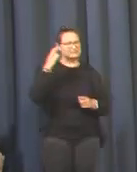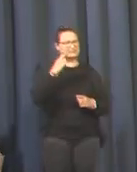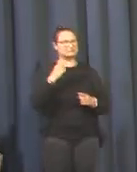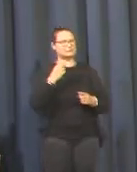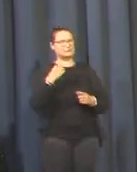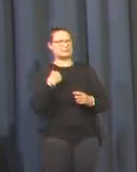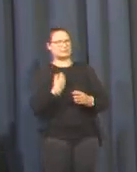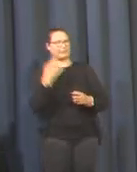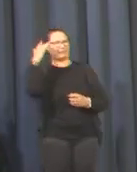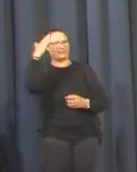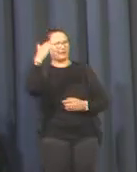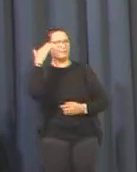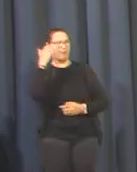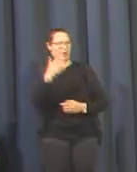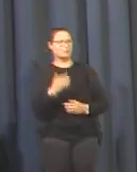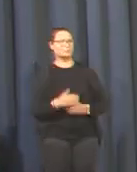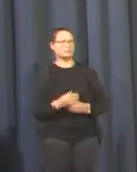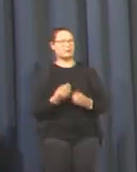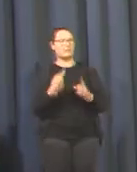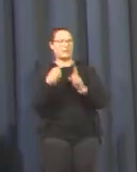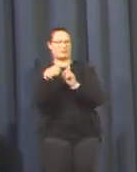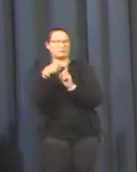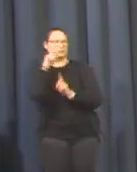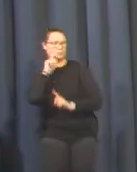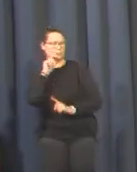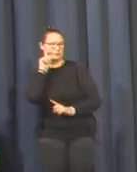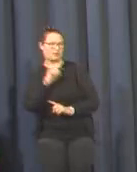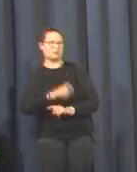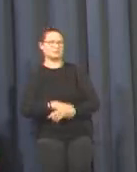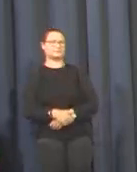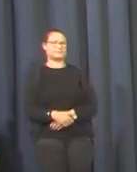consideration alongside the water.